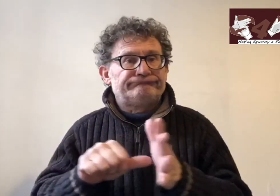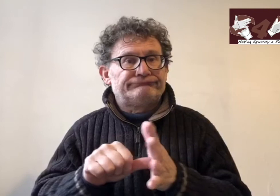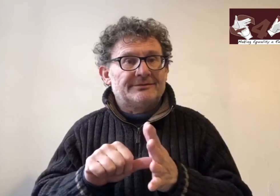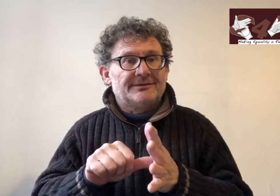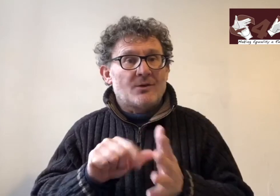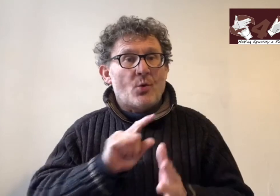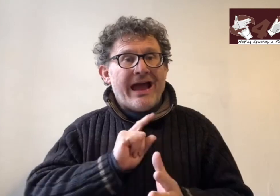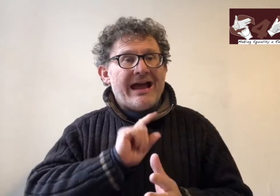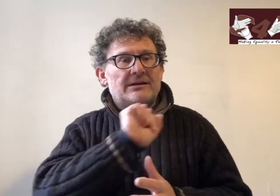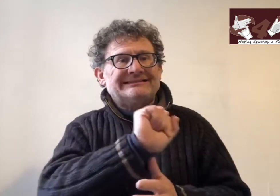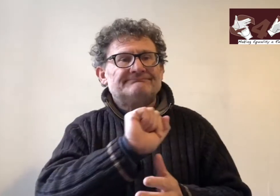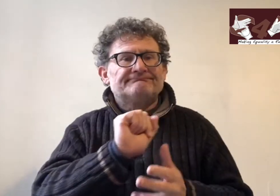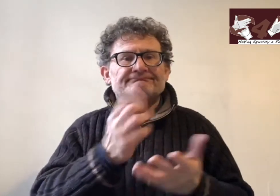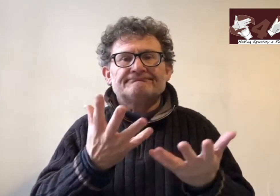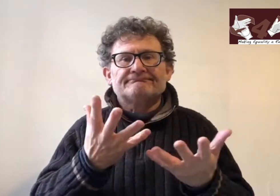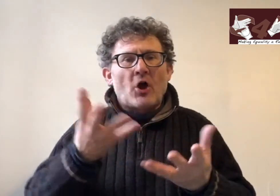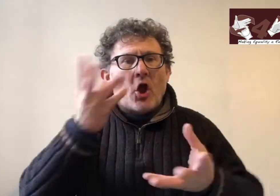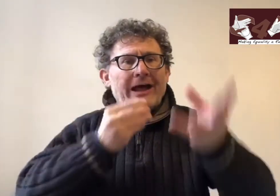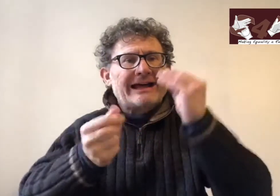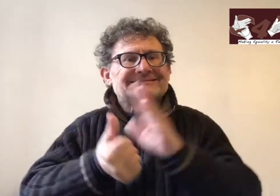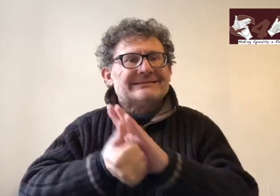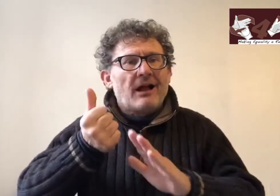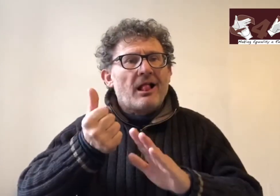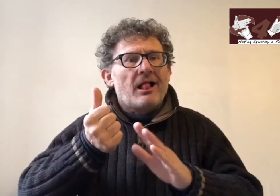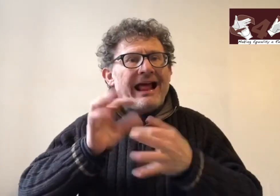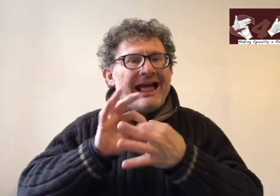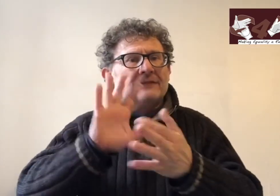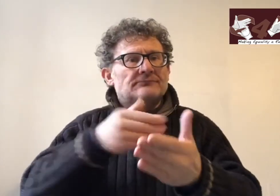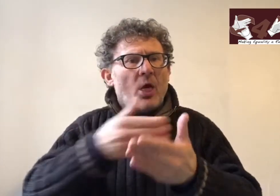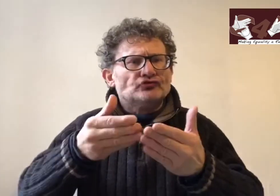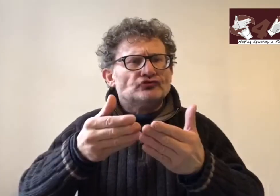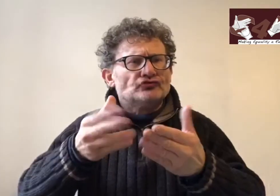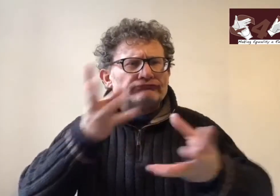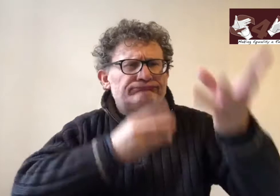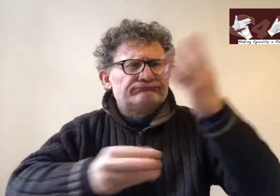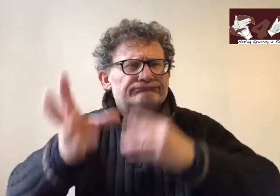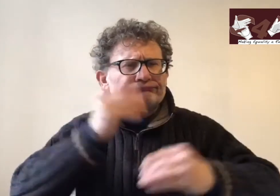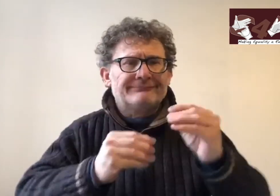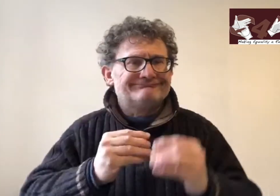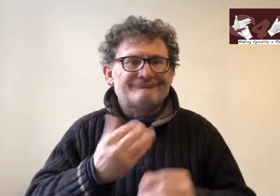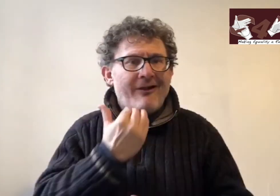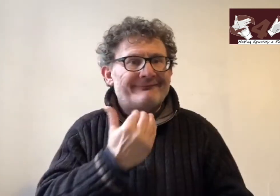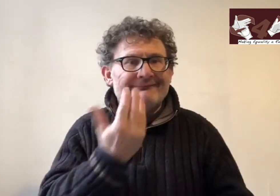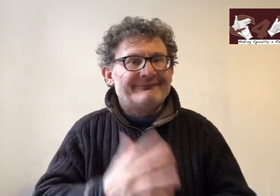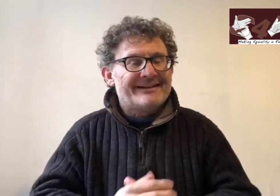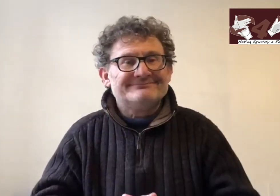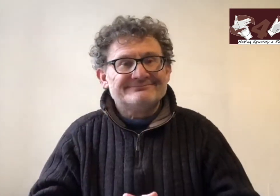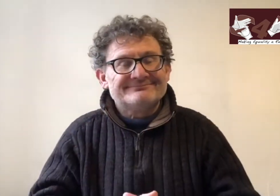needed to break language down in a way that's understandable for a deaf child. They haven't learned